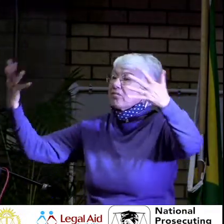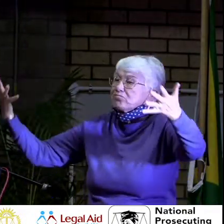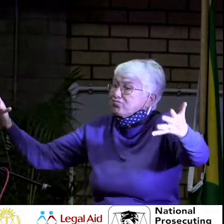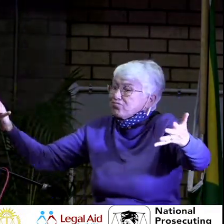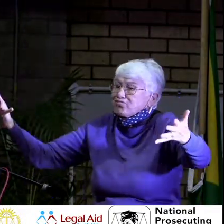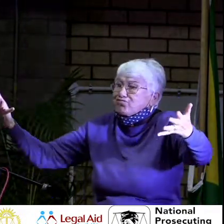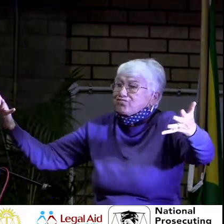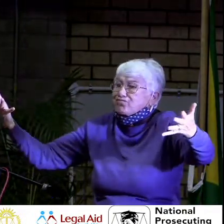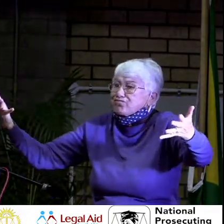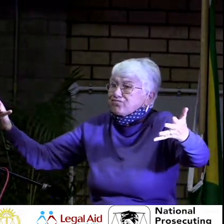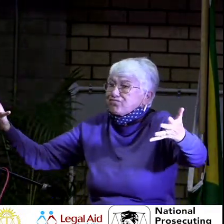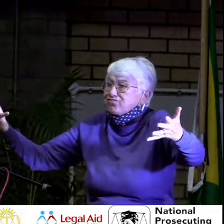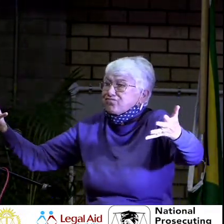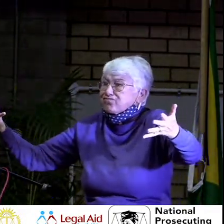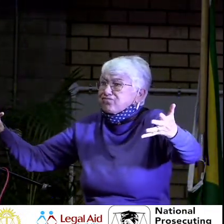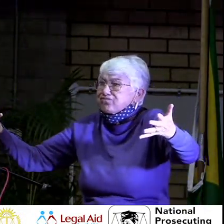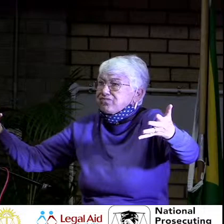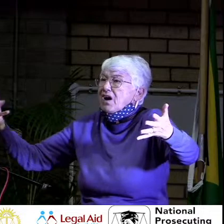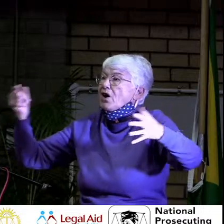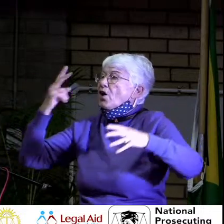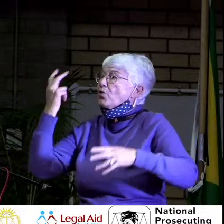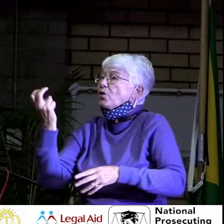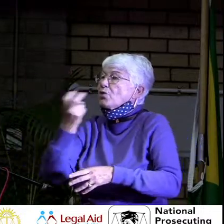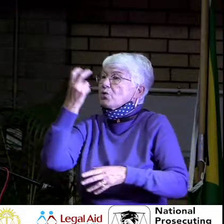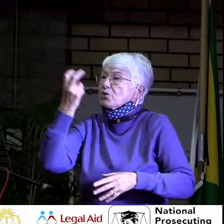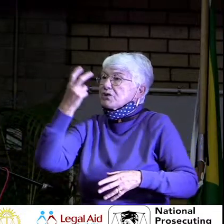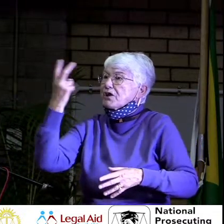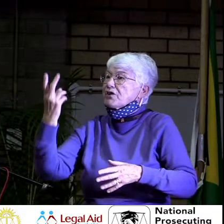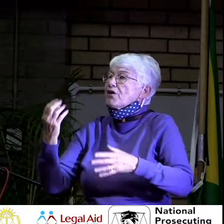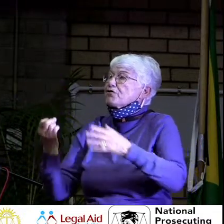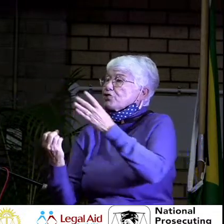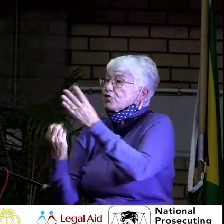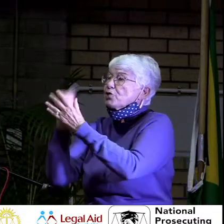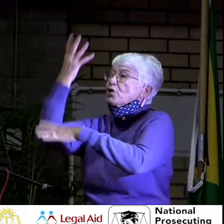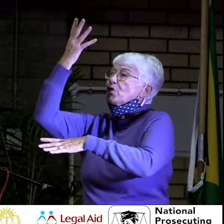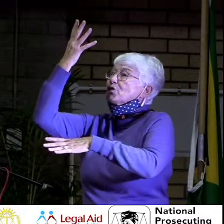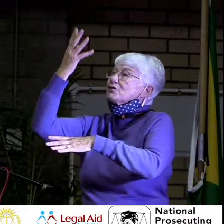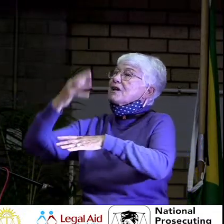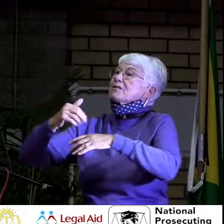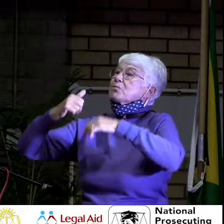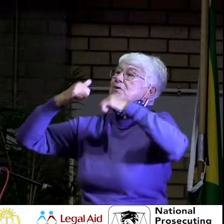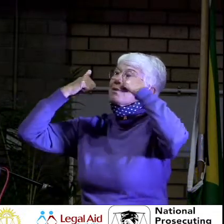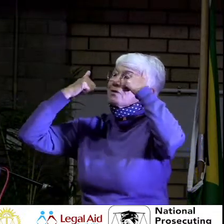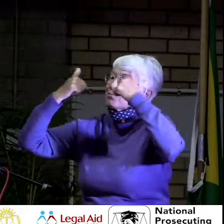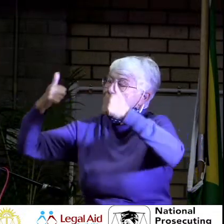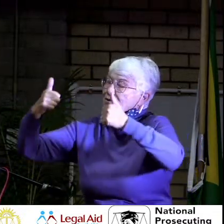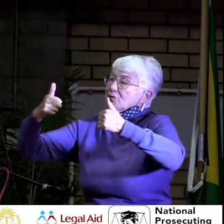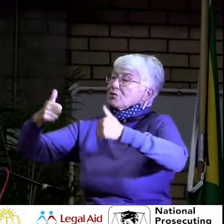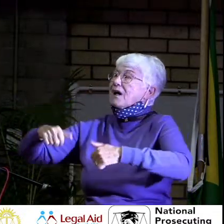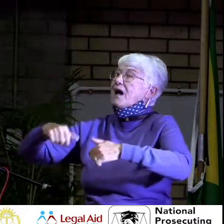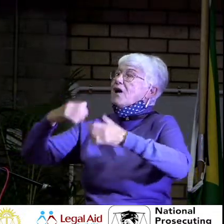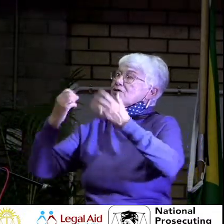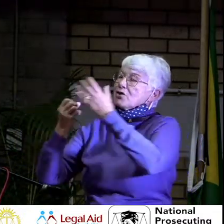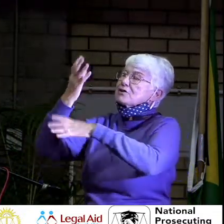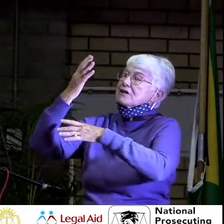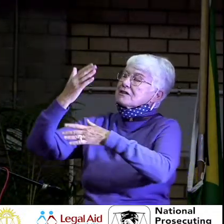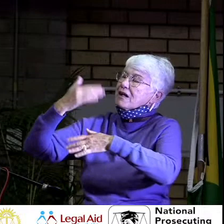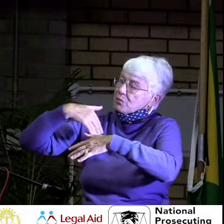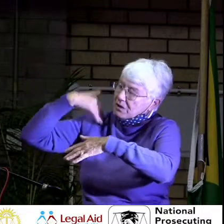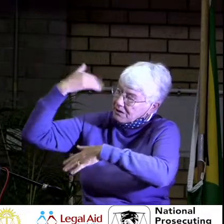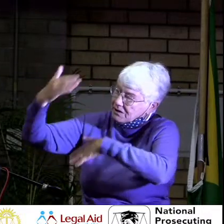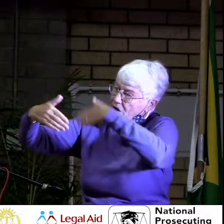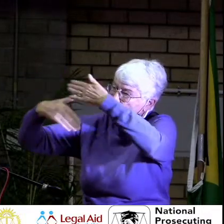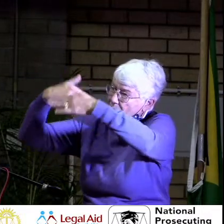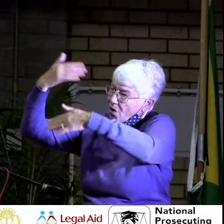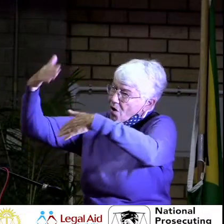lasting solutions for the problems we have with service delivery. And if we do things wrong, we also want to